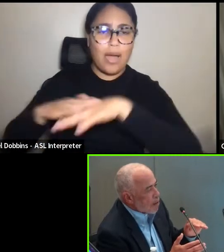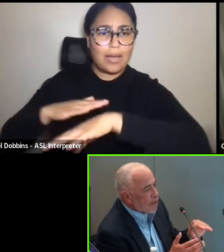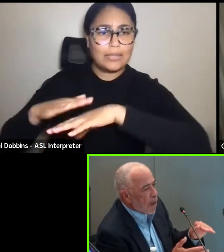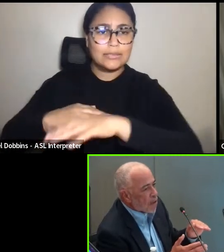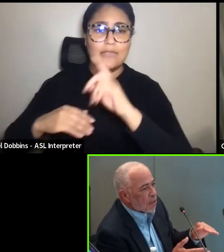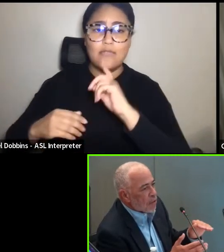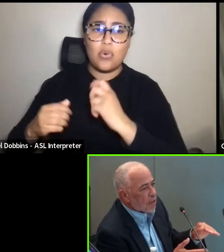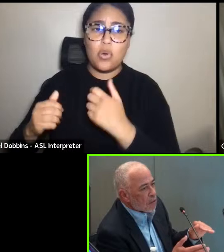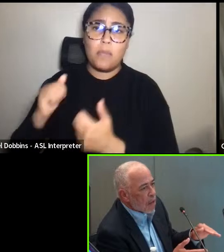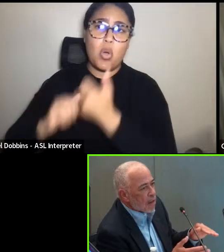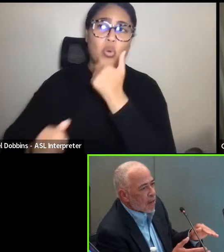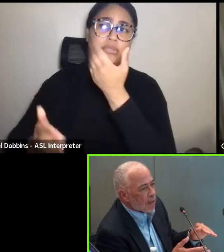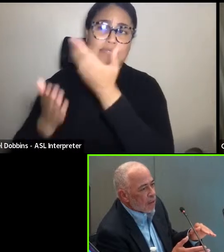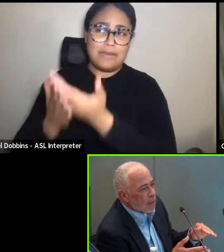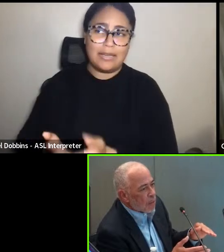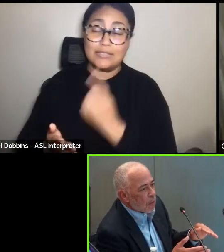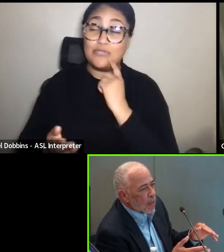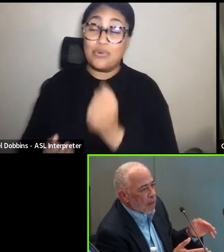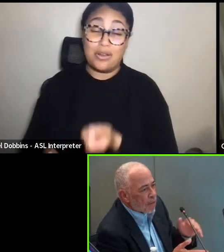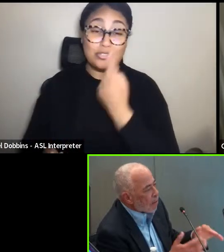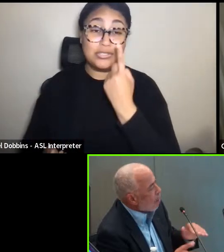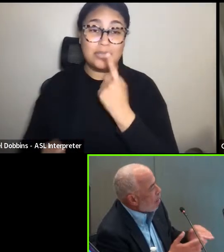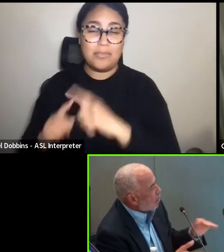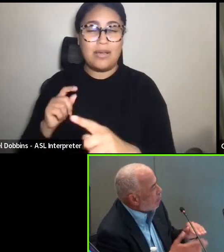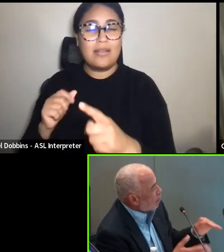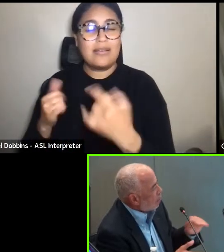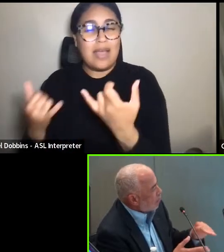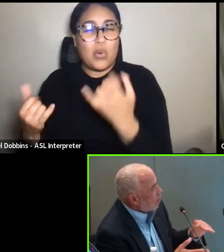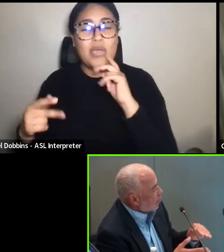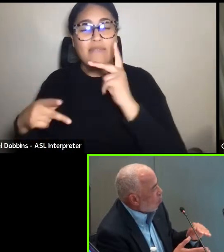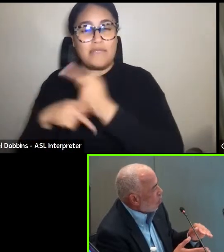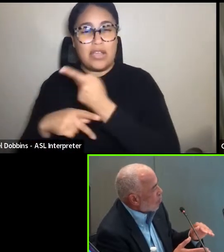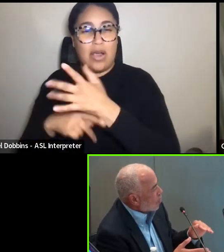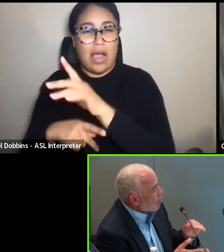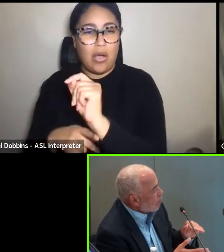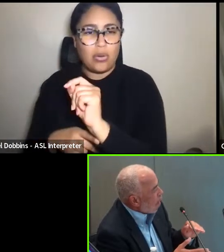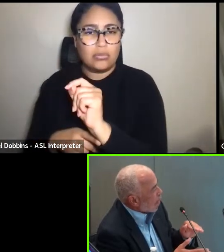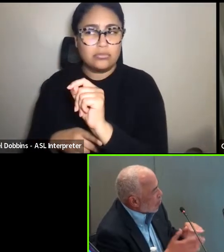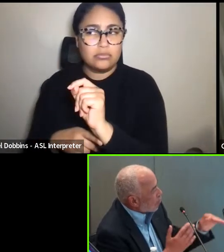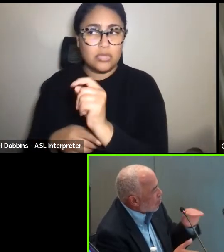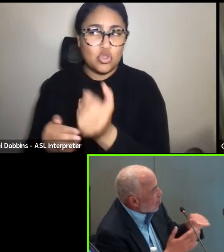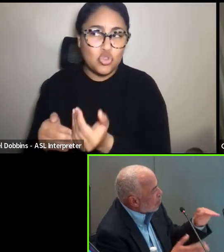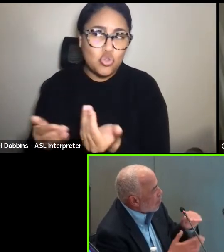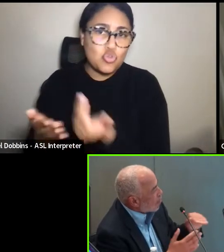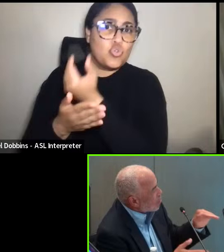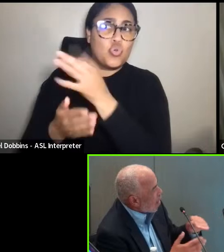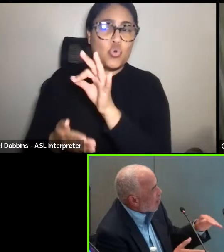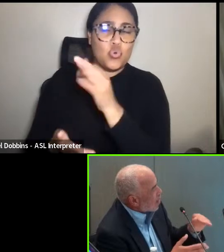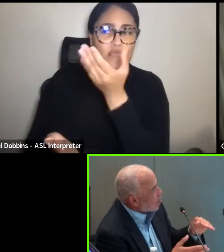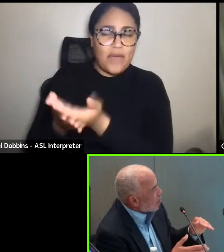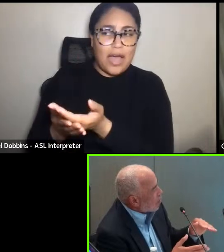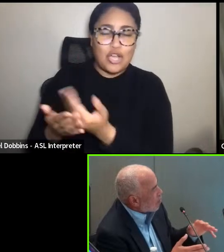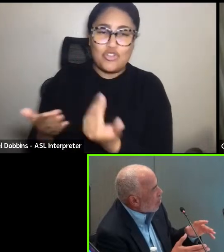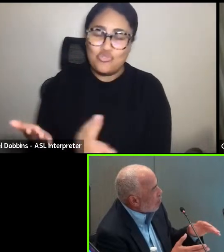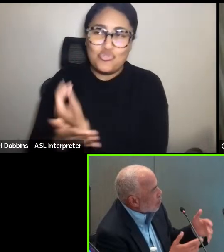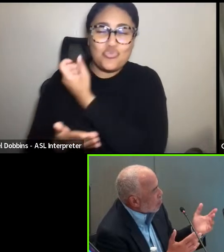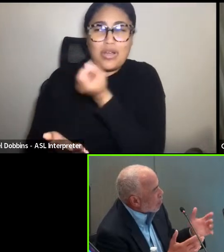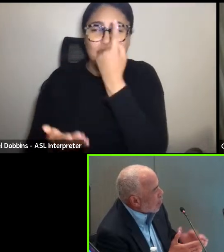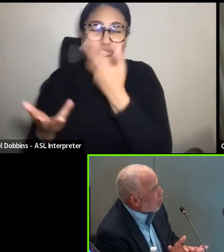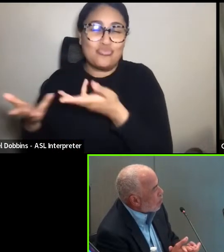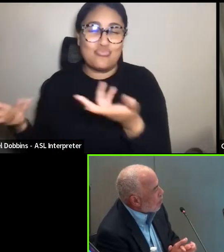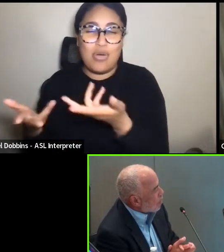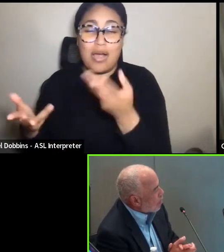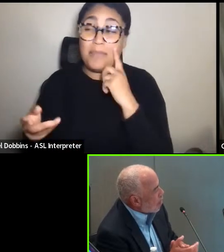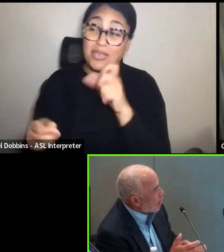to a lot of facts and understanding. But we got to figure out, well, what's the new facts and what's the new understanding, because you have all this